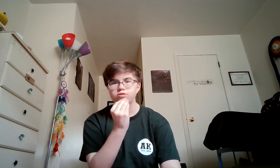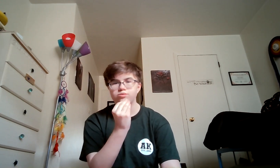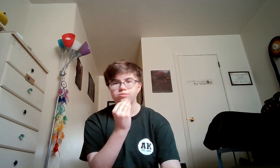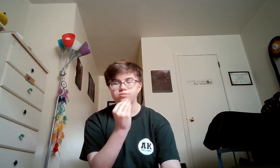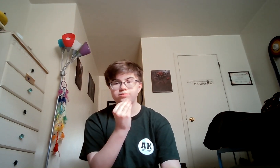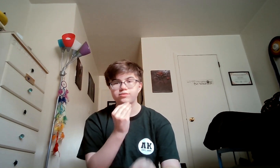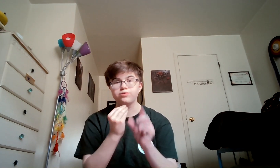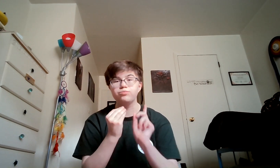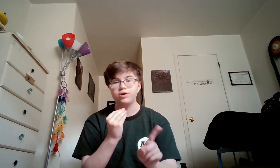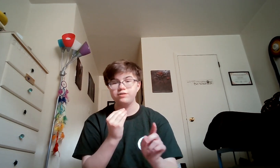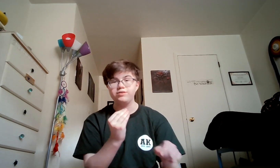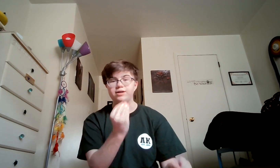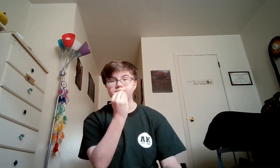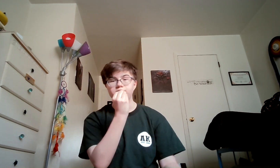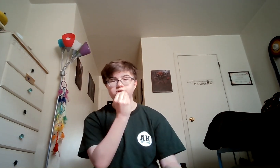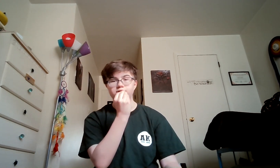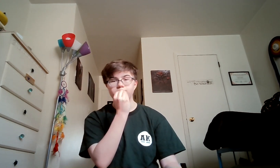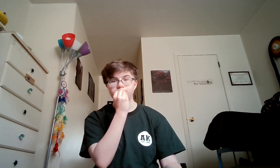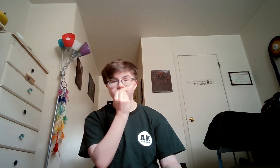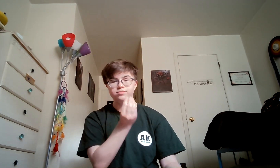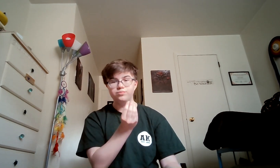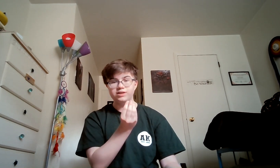So for one of them, you just once.